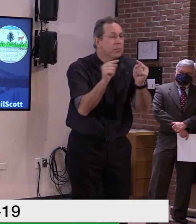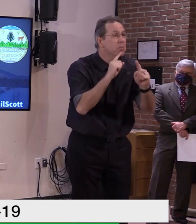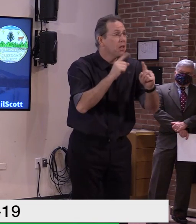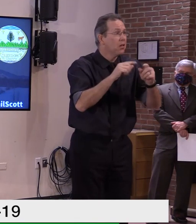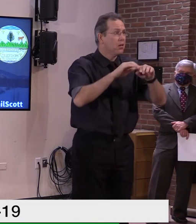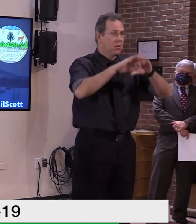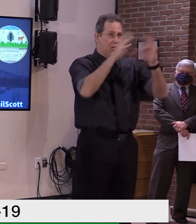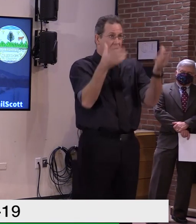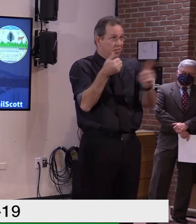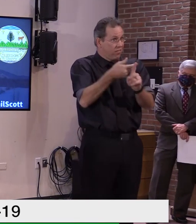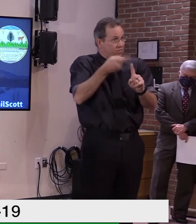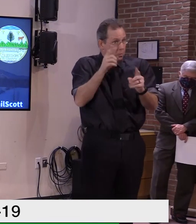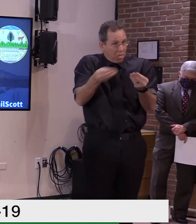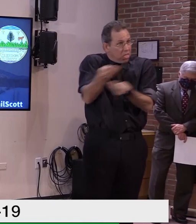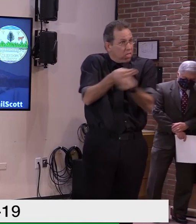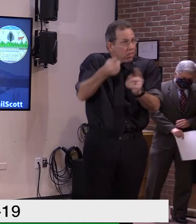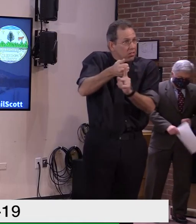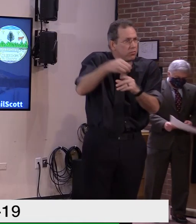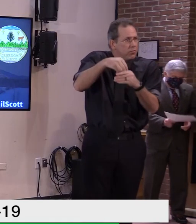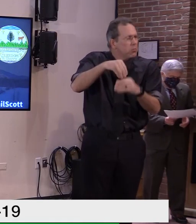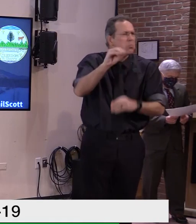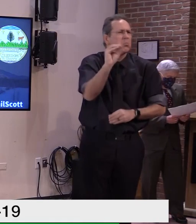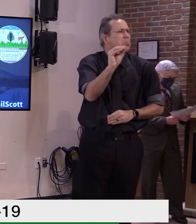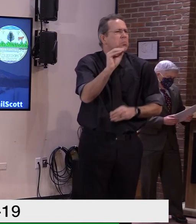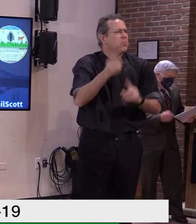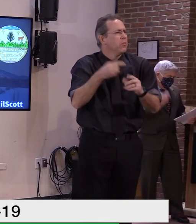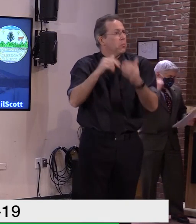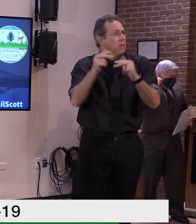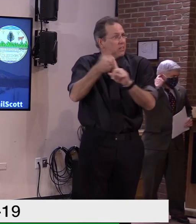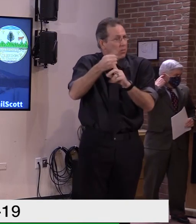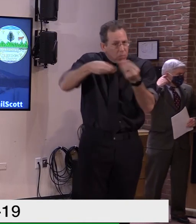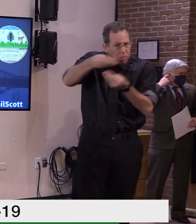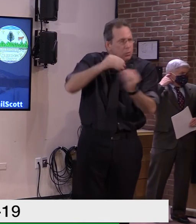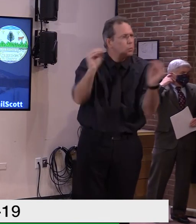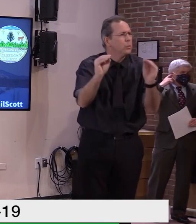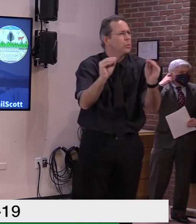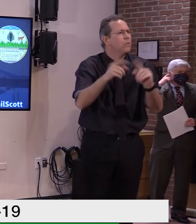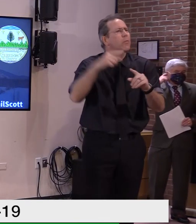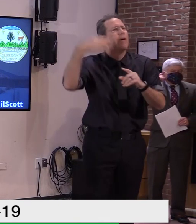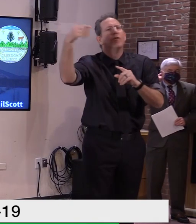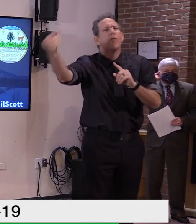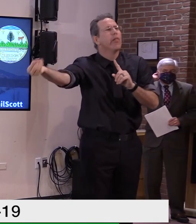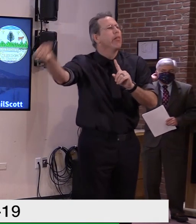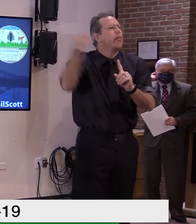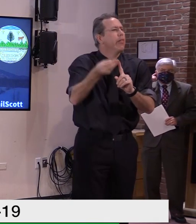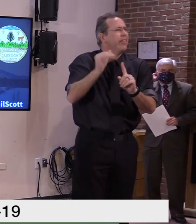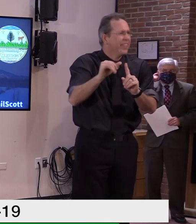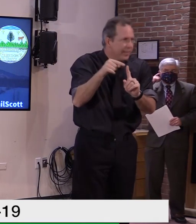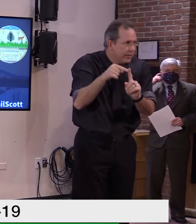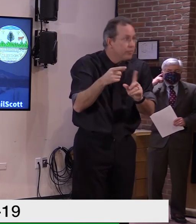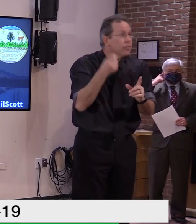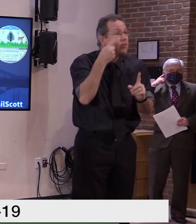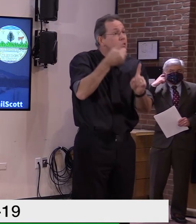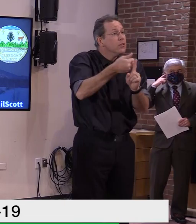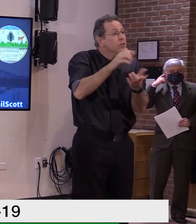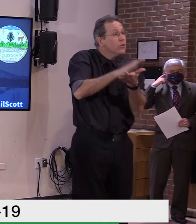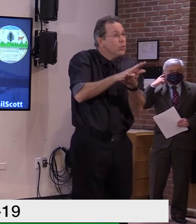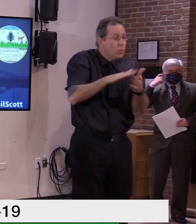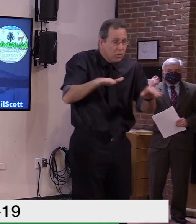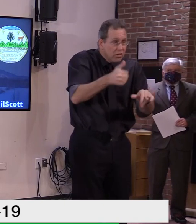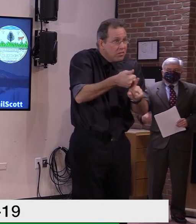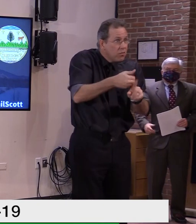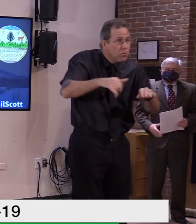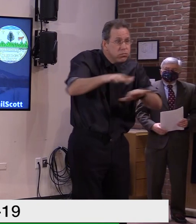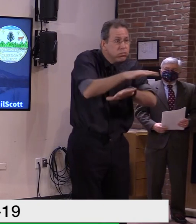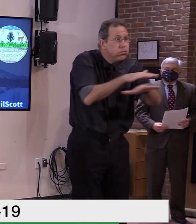are the exception and not the rule, and they're not driving our outbreaks. Again, I believe this